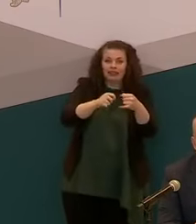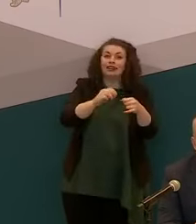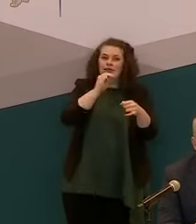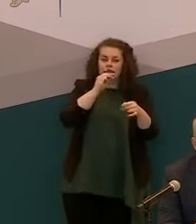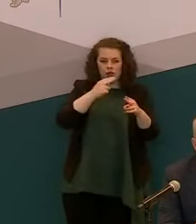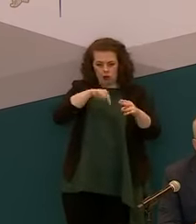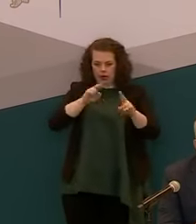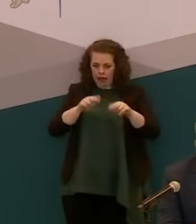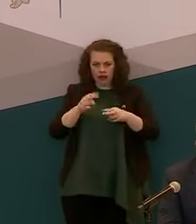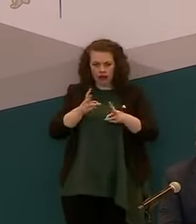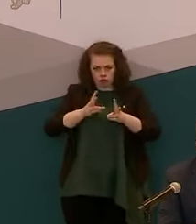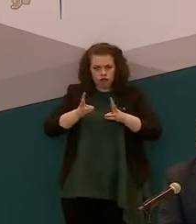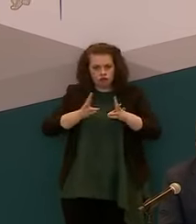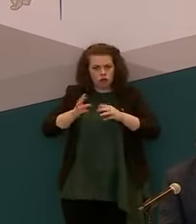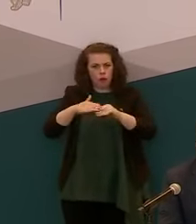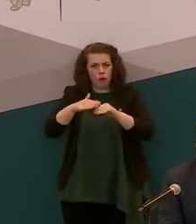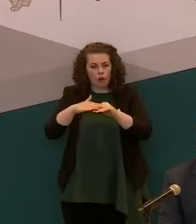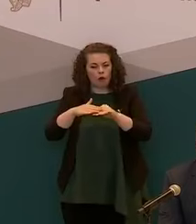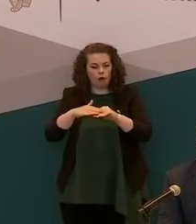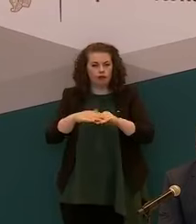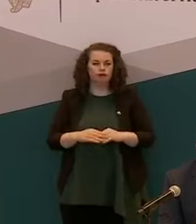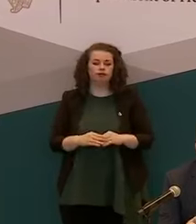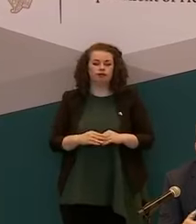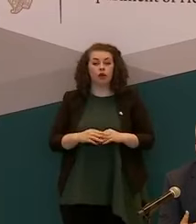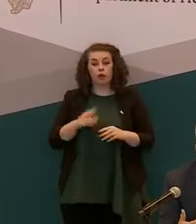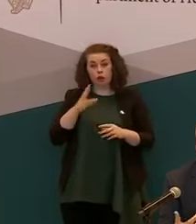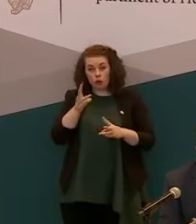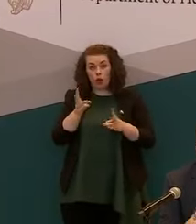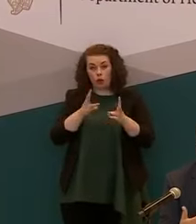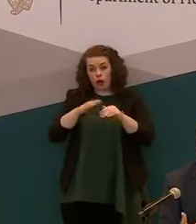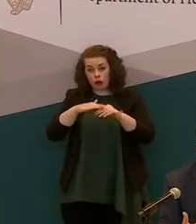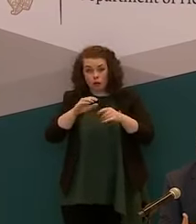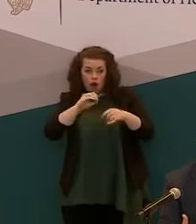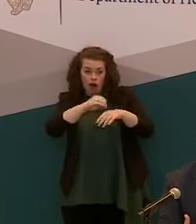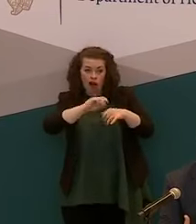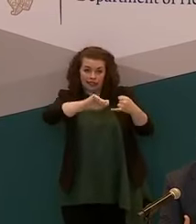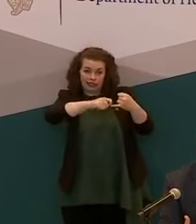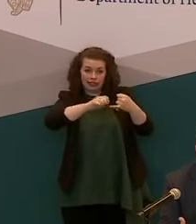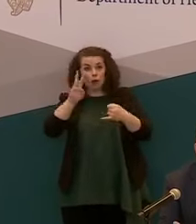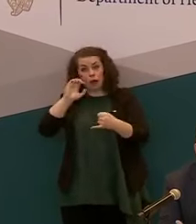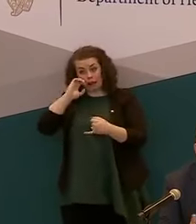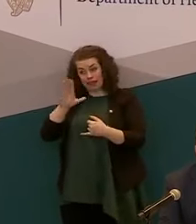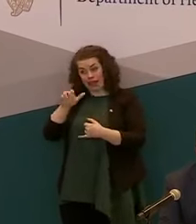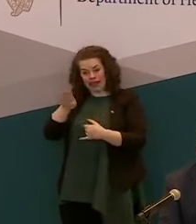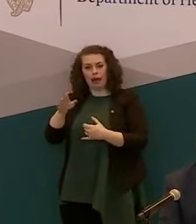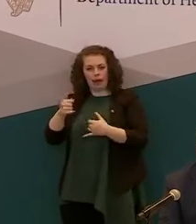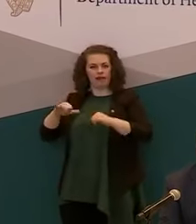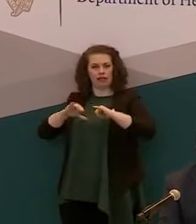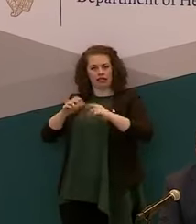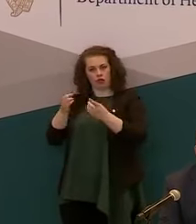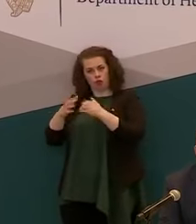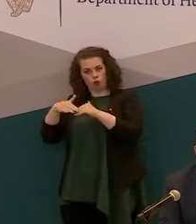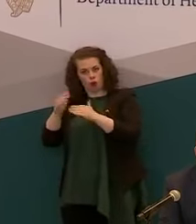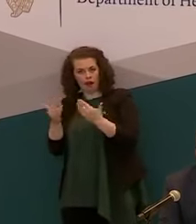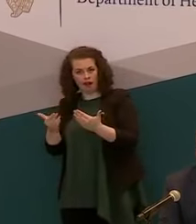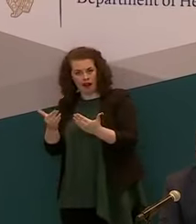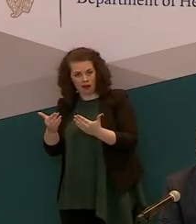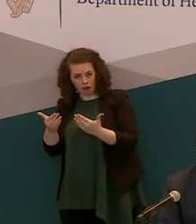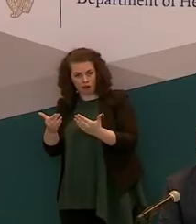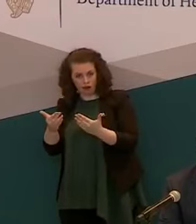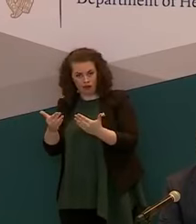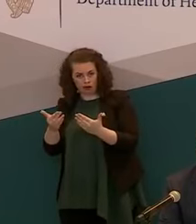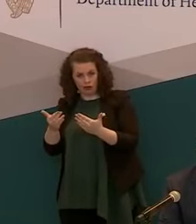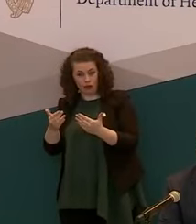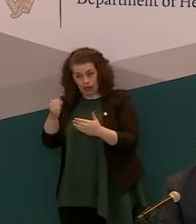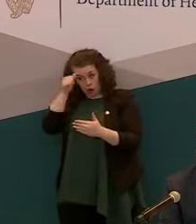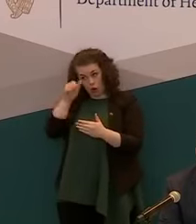we're making. And we'll be doing that work over the course of the coming days as the laboratory capacity has increased, and we know that it has through the efforts of the HSE